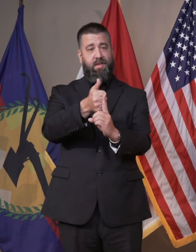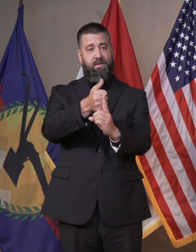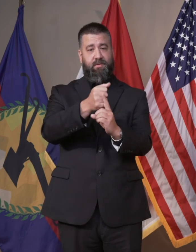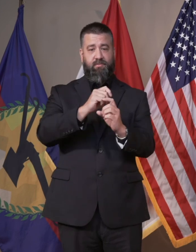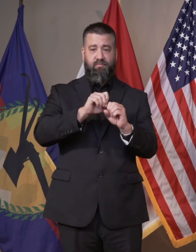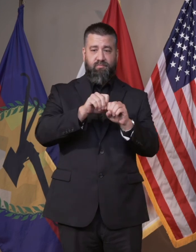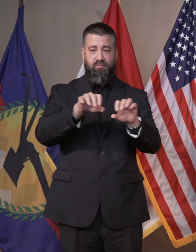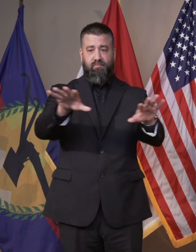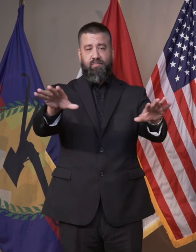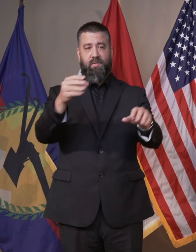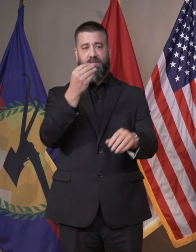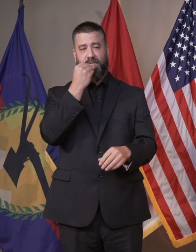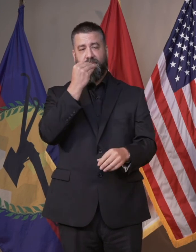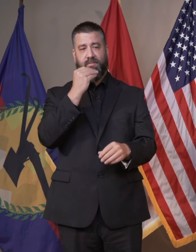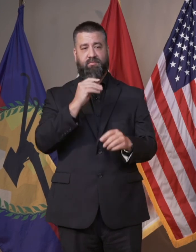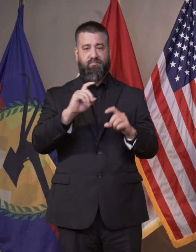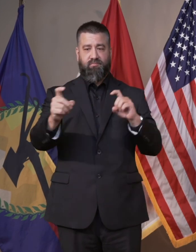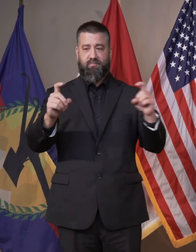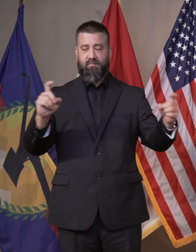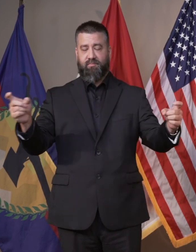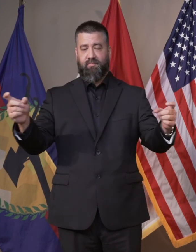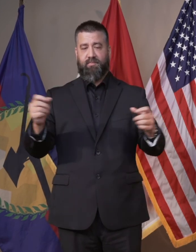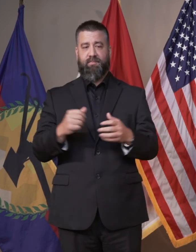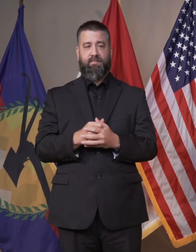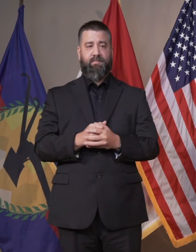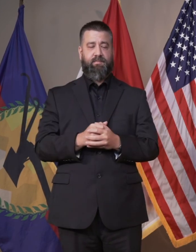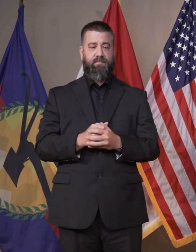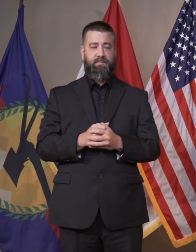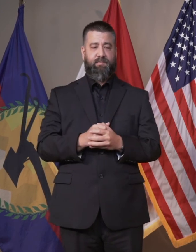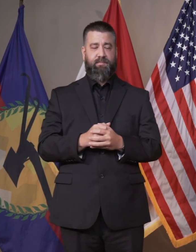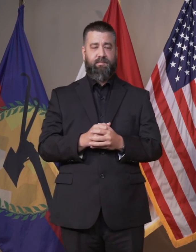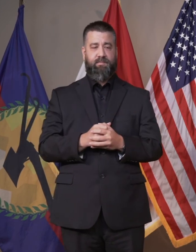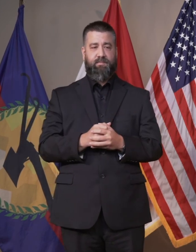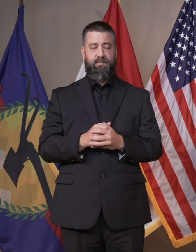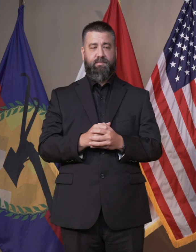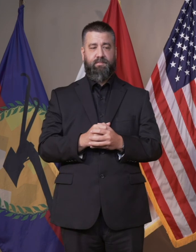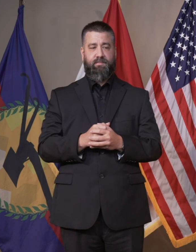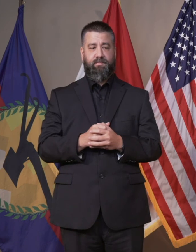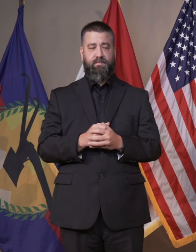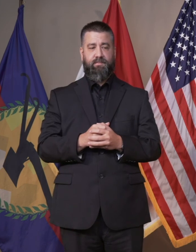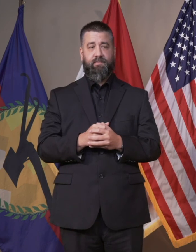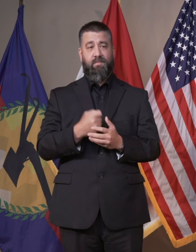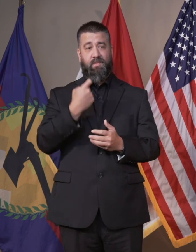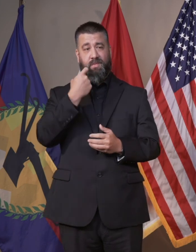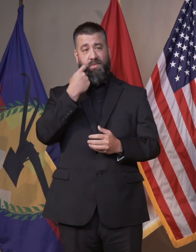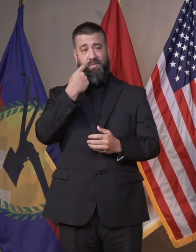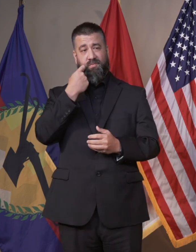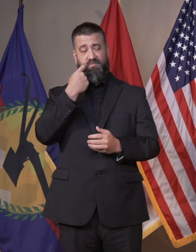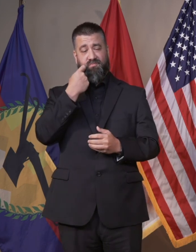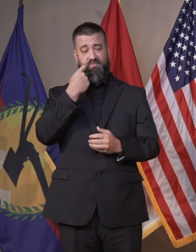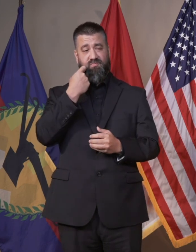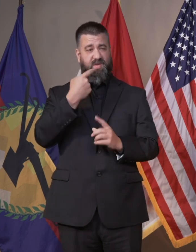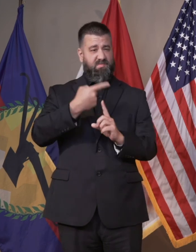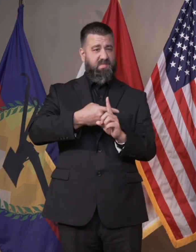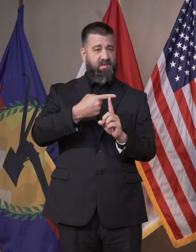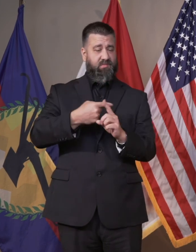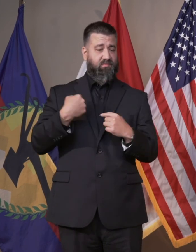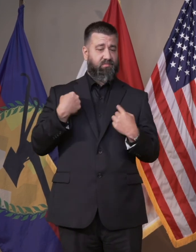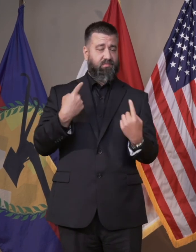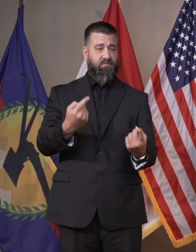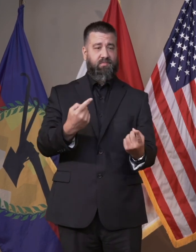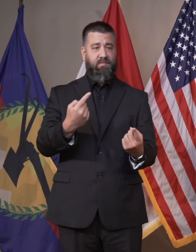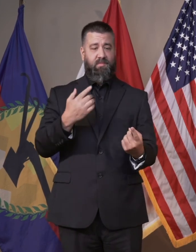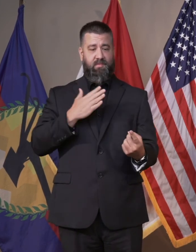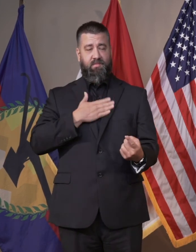year. And over the past several months, my administration has met with municipal leaders around St. Louis